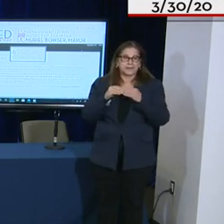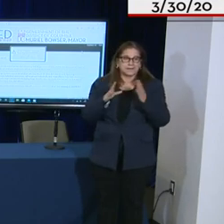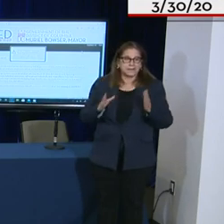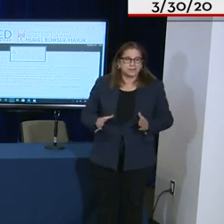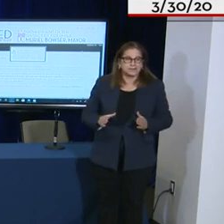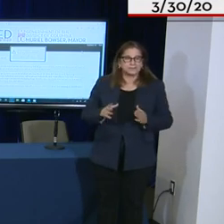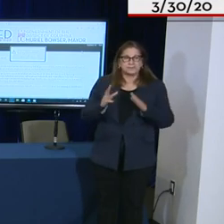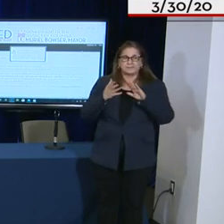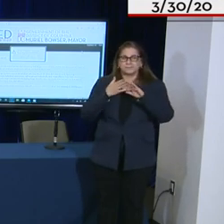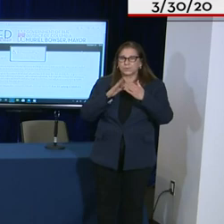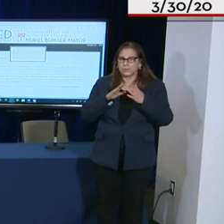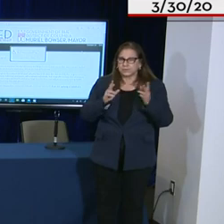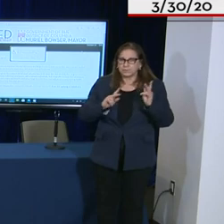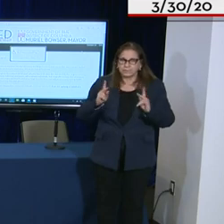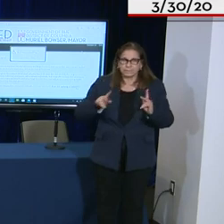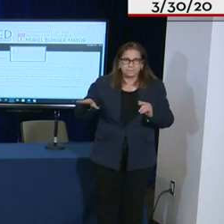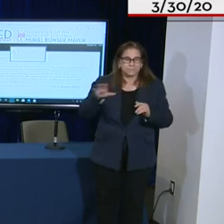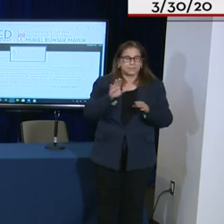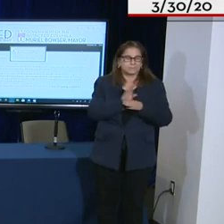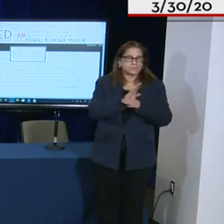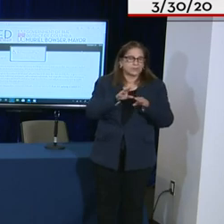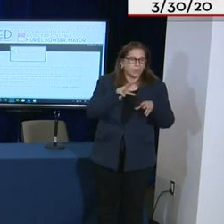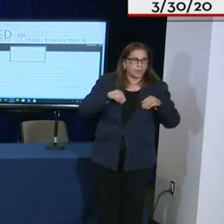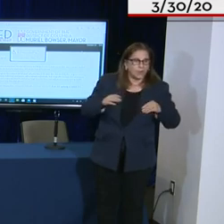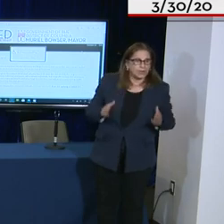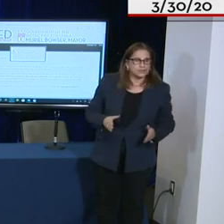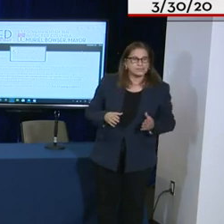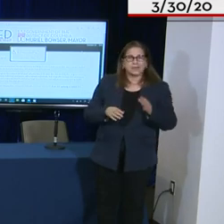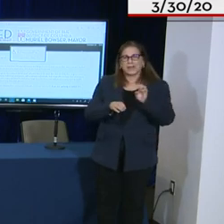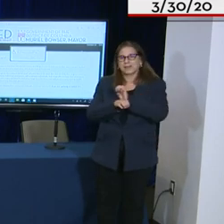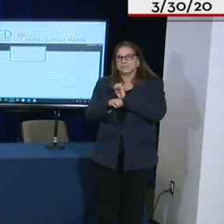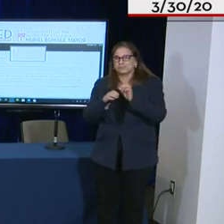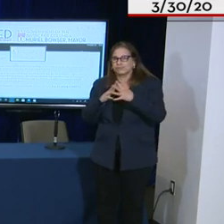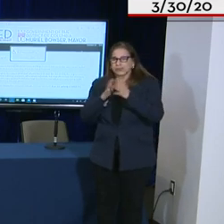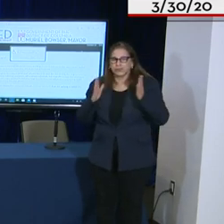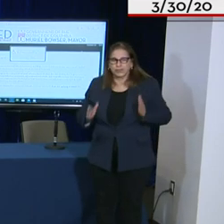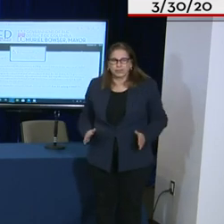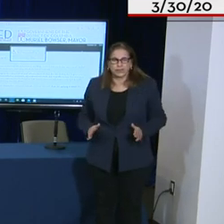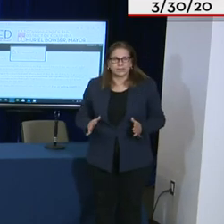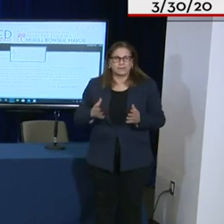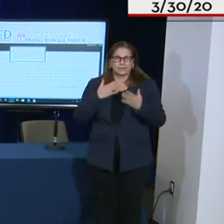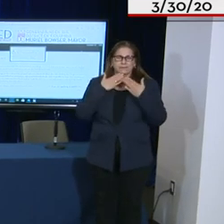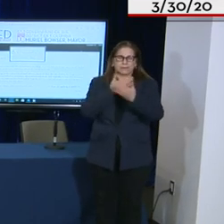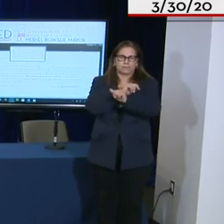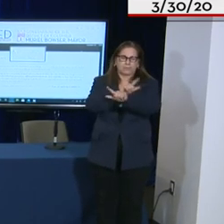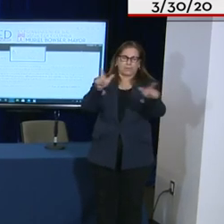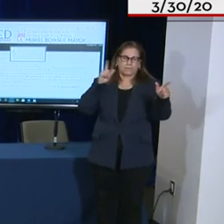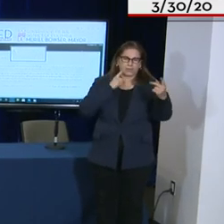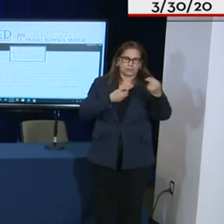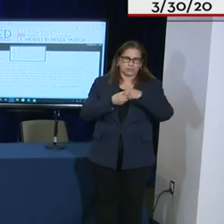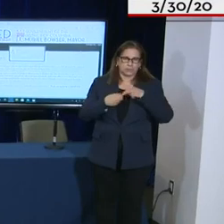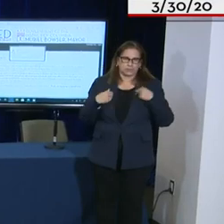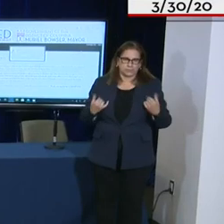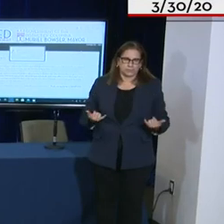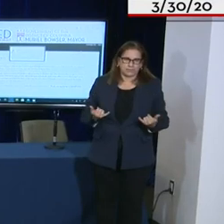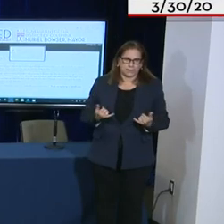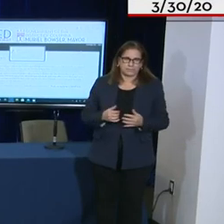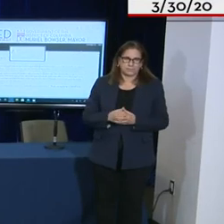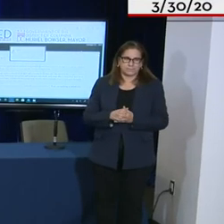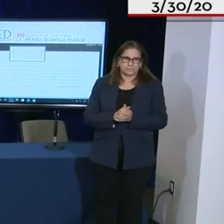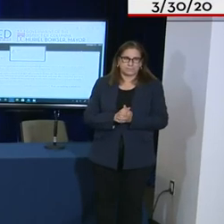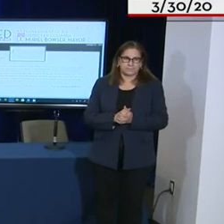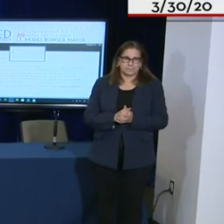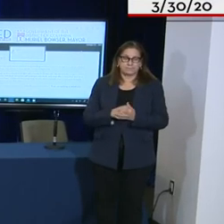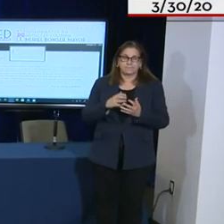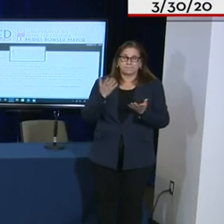and businesses, owners, entrepreneurs, thank you for joining us today. I will remind you that all of this information,